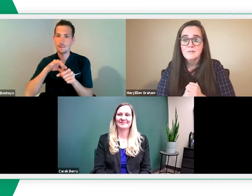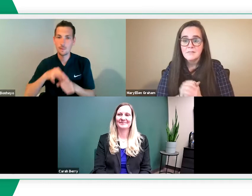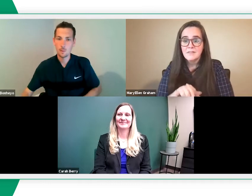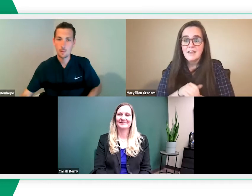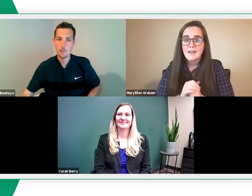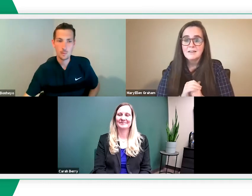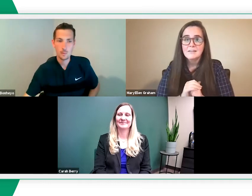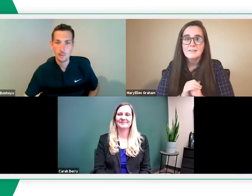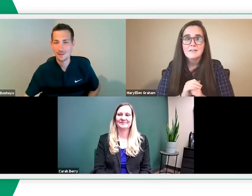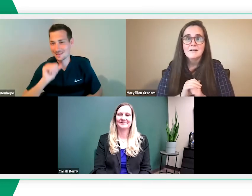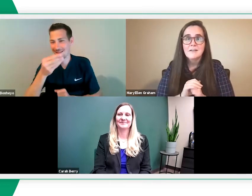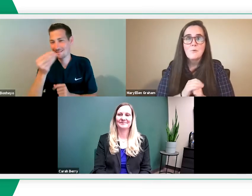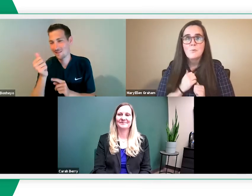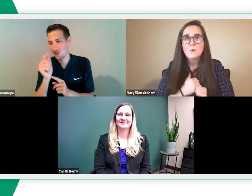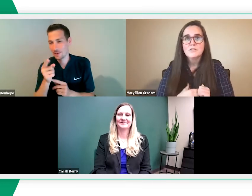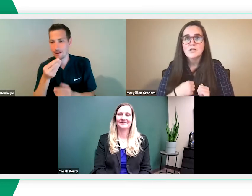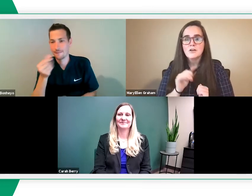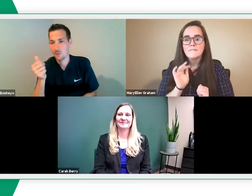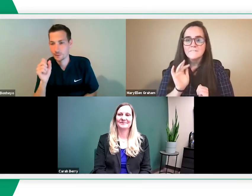where you are, we'll give you.